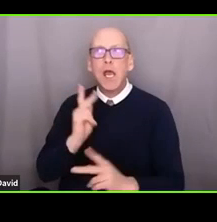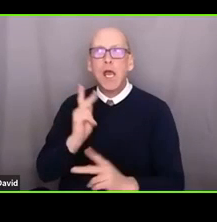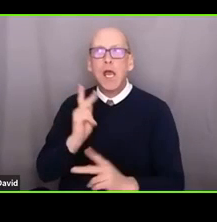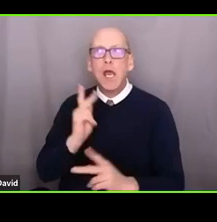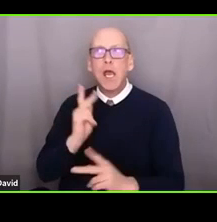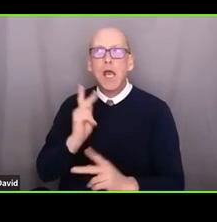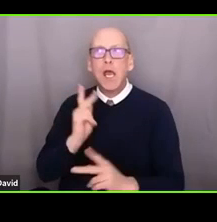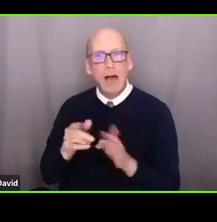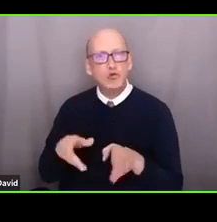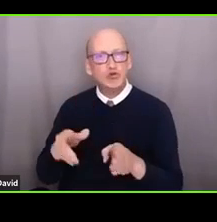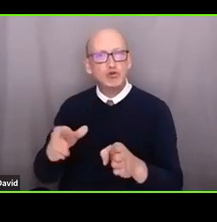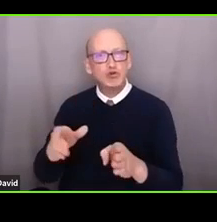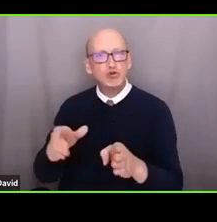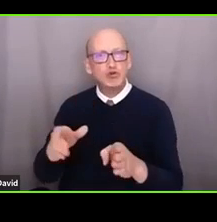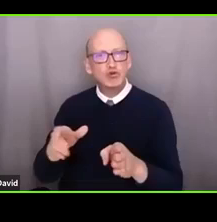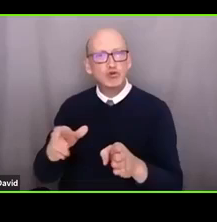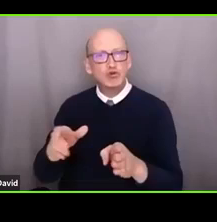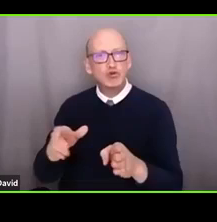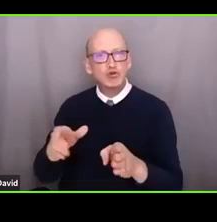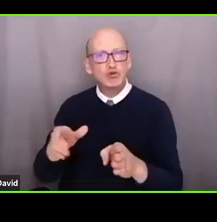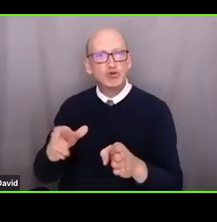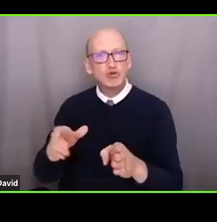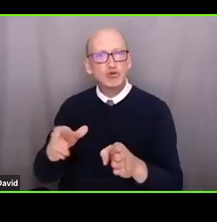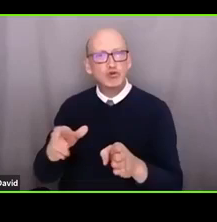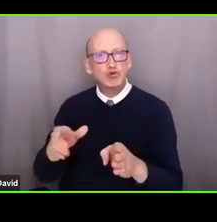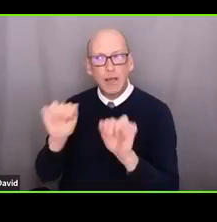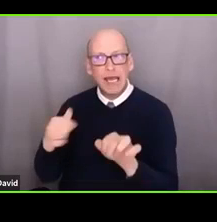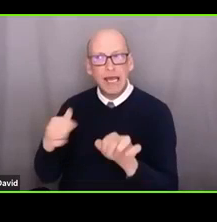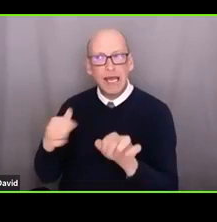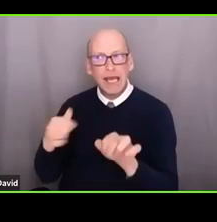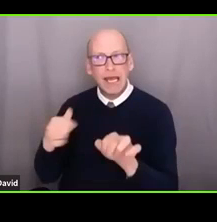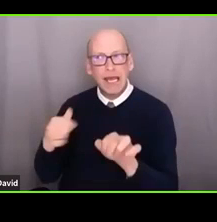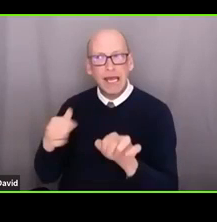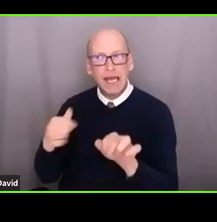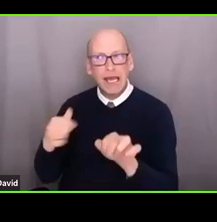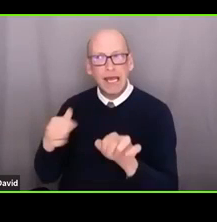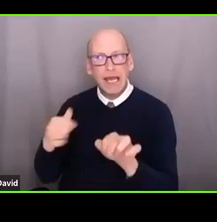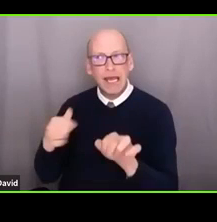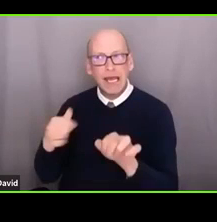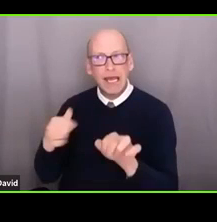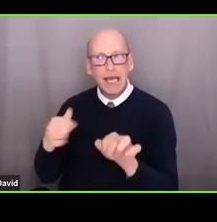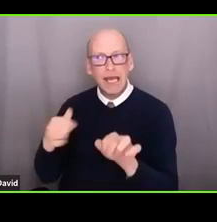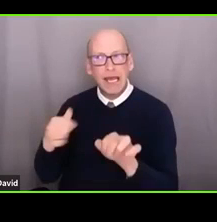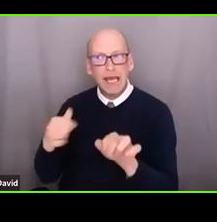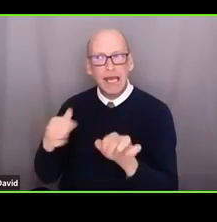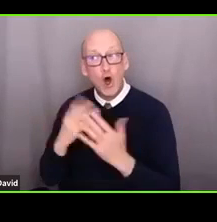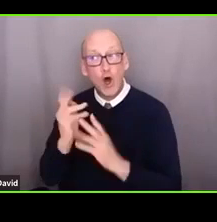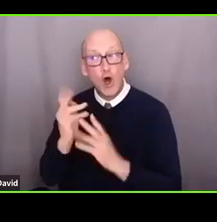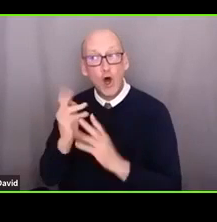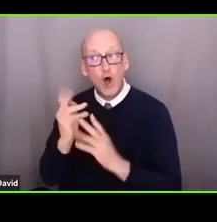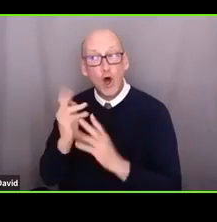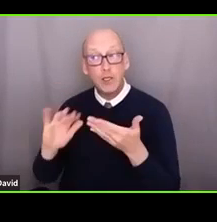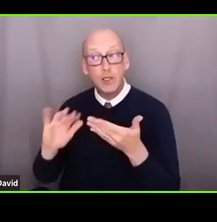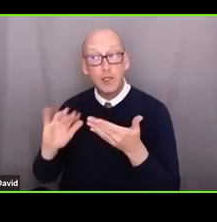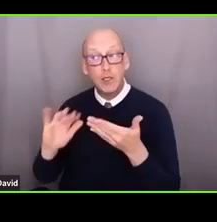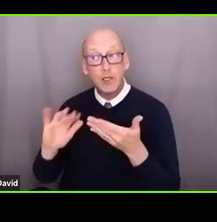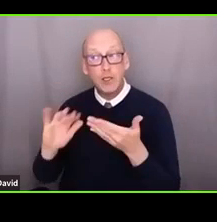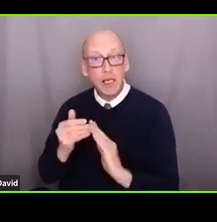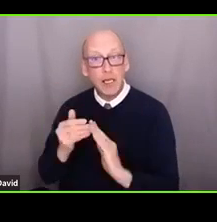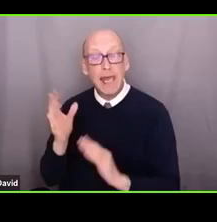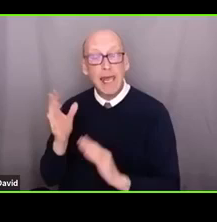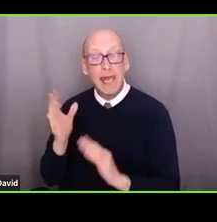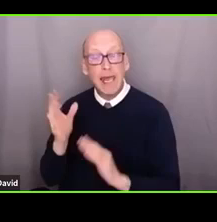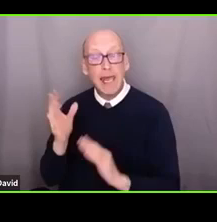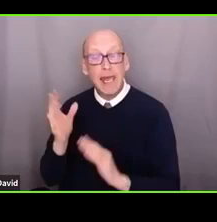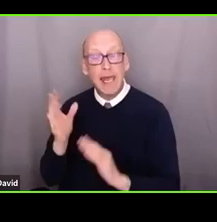at that. Again, how can we better accommodate all the issues that we have to in our community? And so that